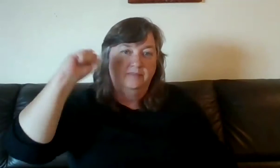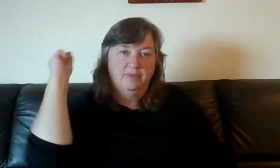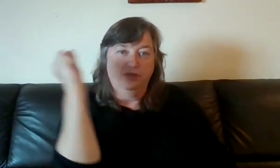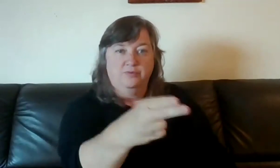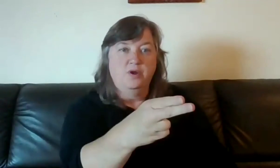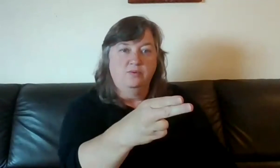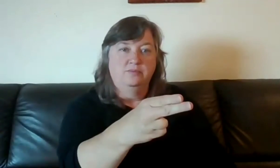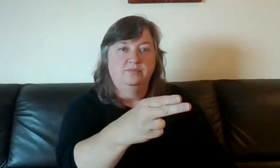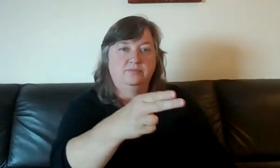Throw.